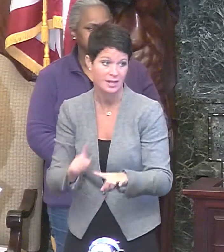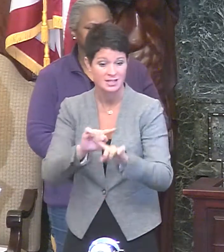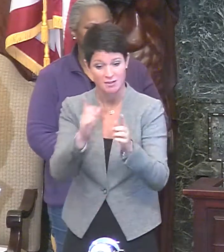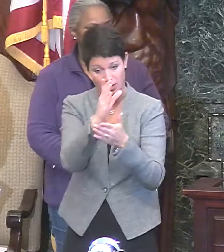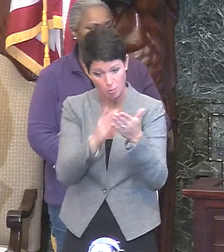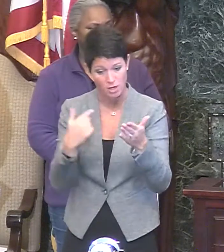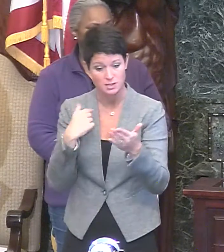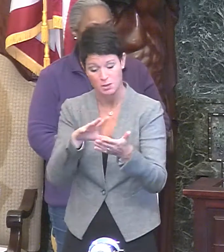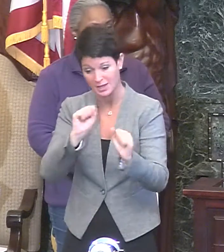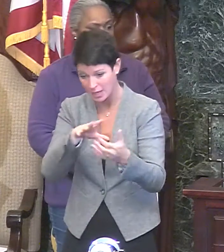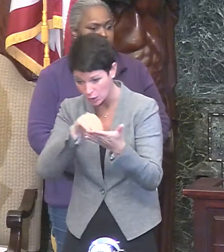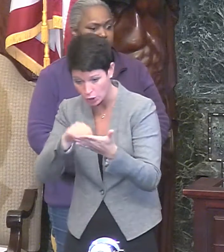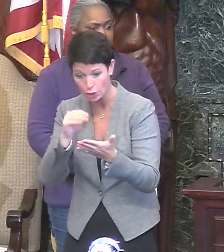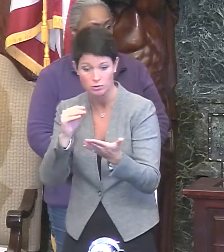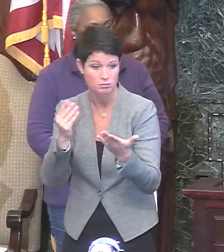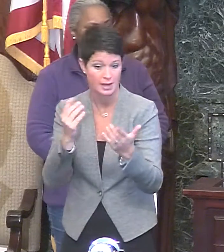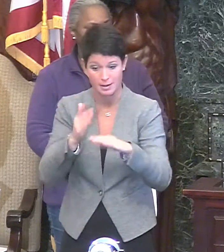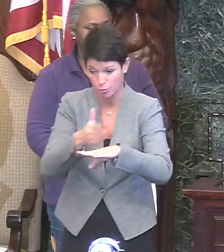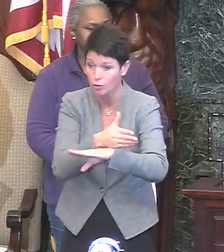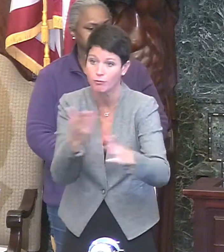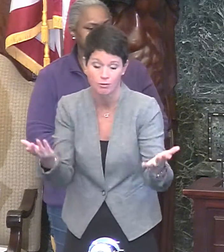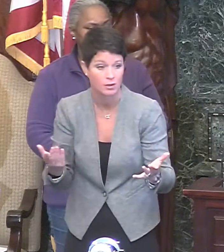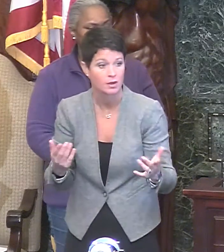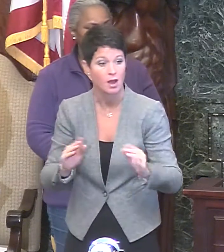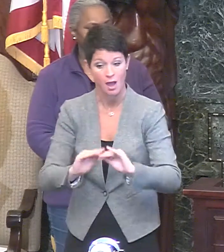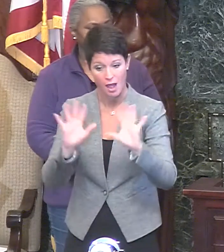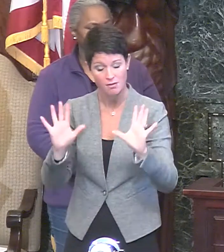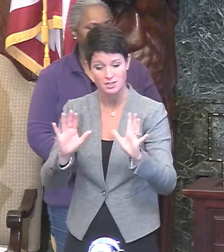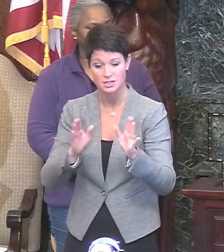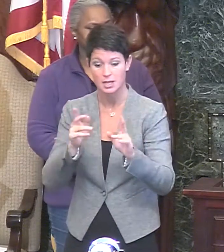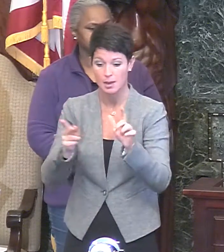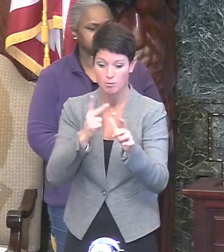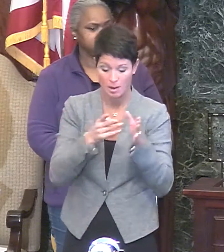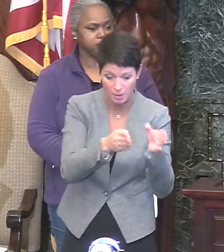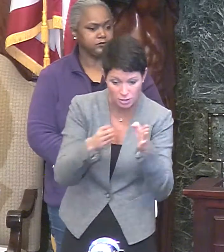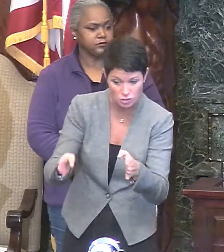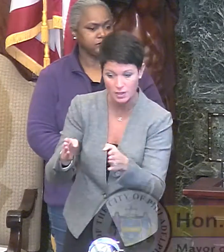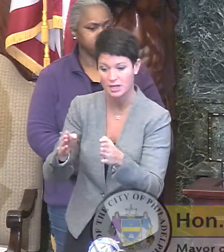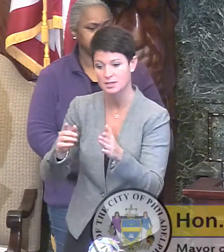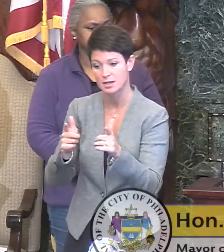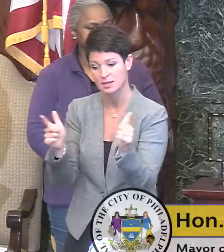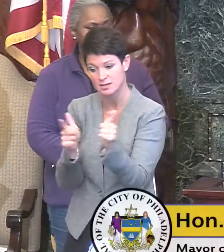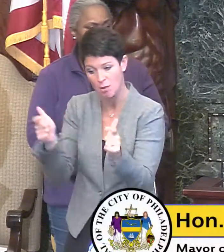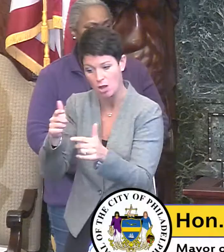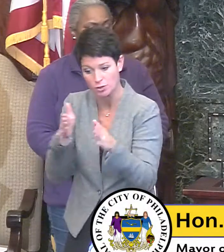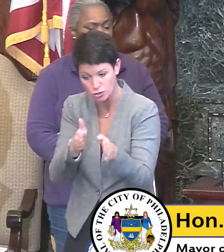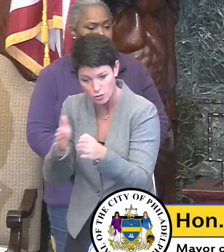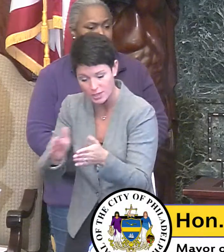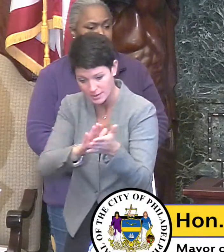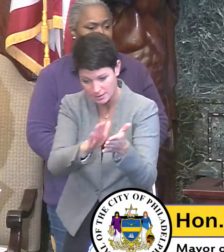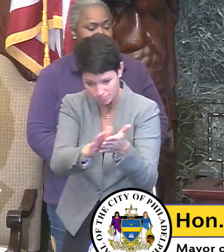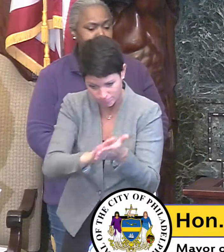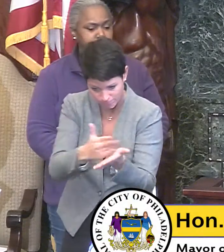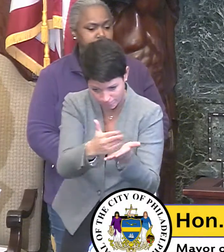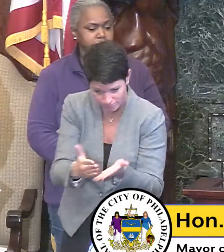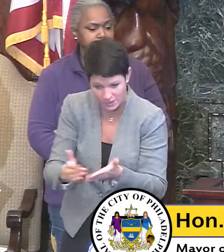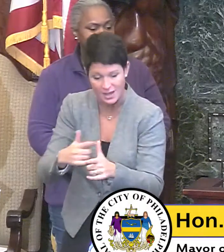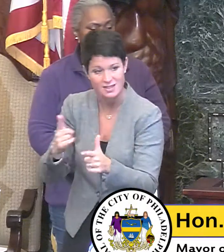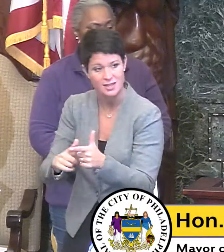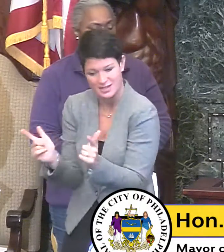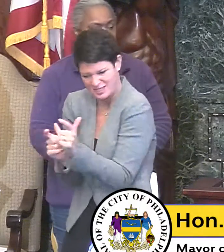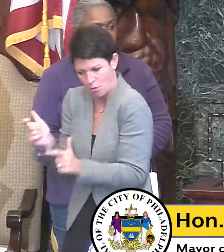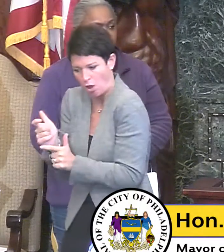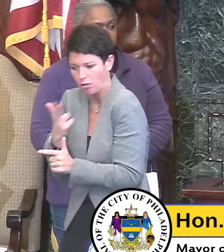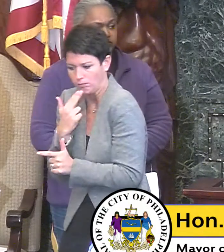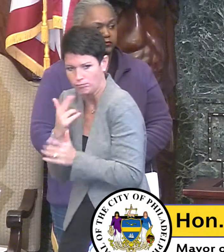of it that we can learn from. Obviously, we need to get our primary streets and secondary streets as clear as possible before we can get to the tertiary streets, to